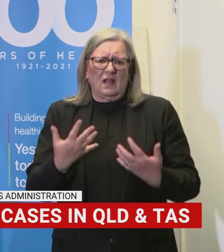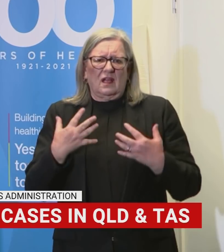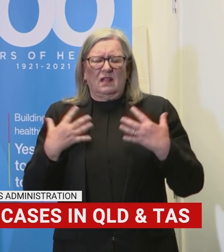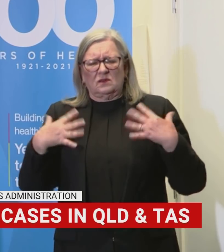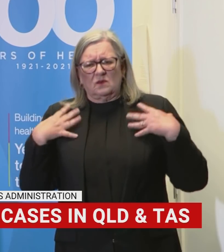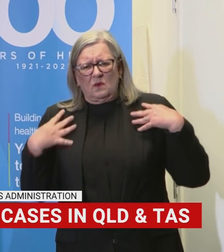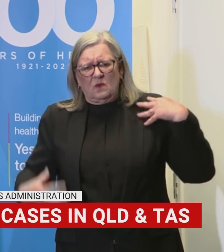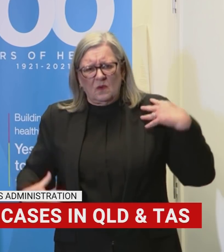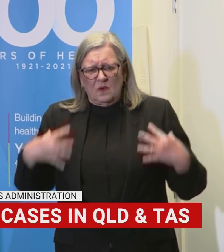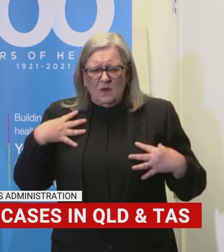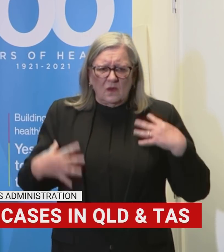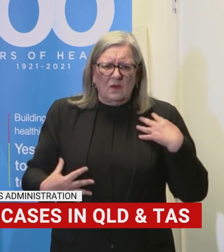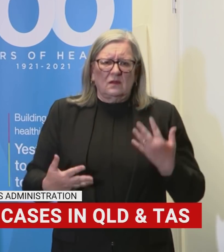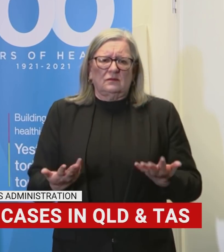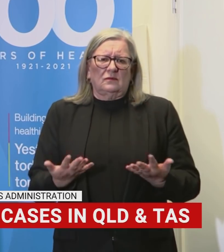about.